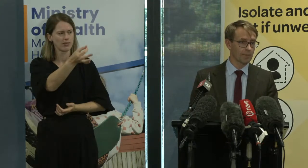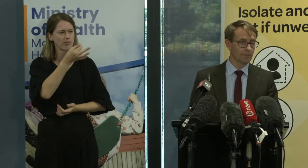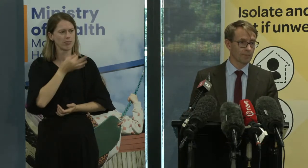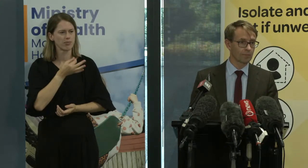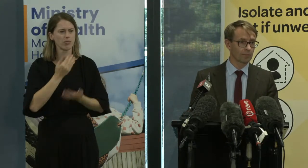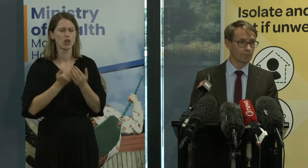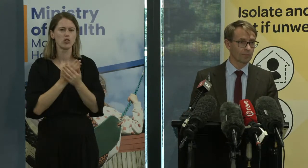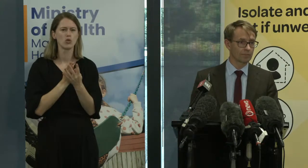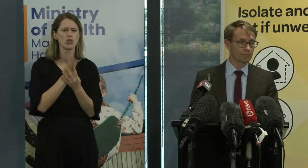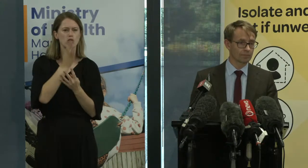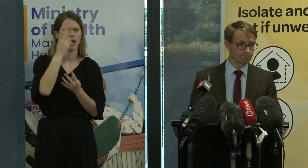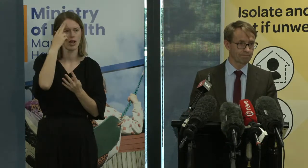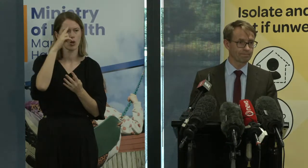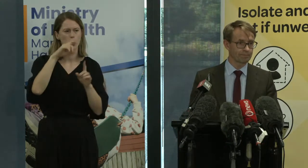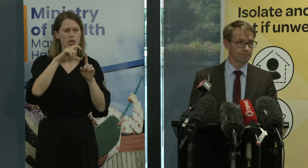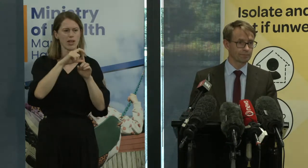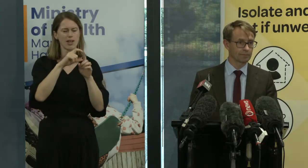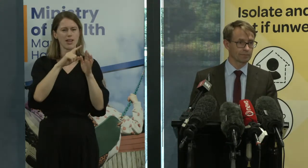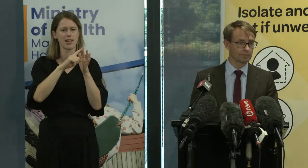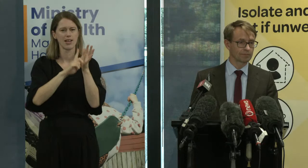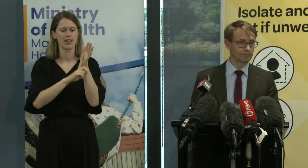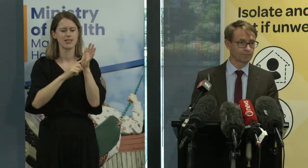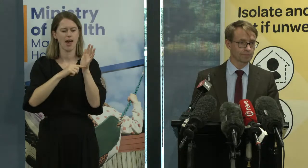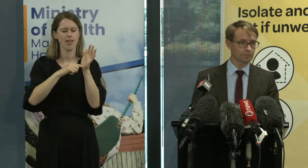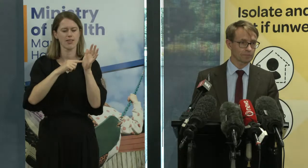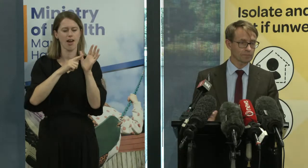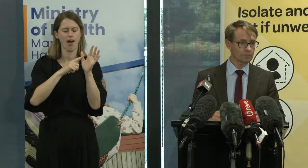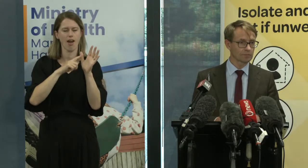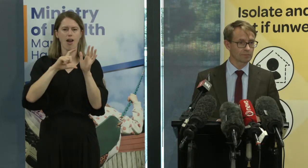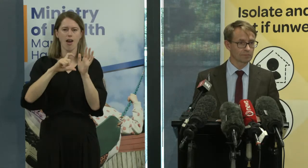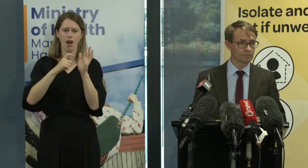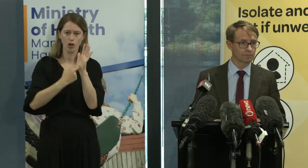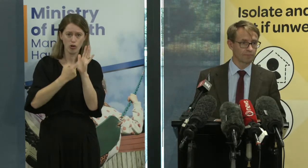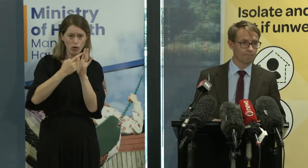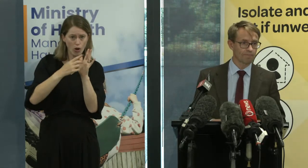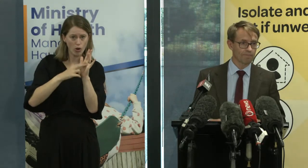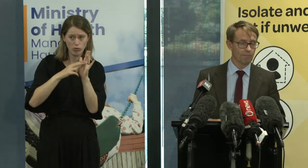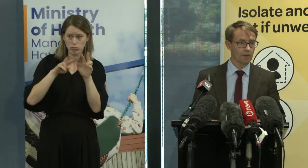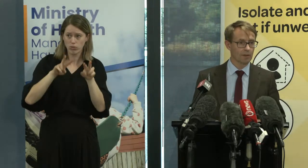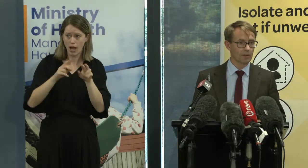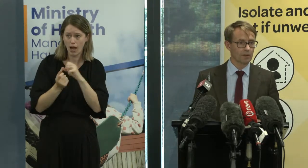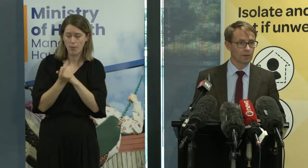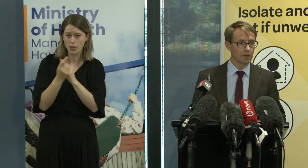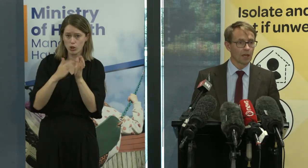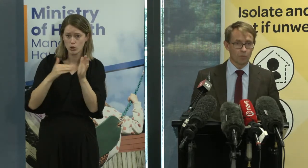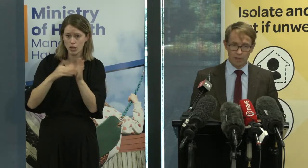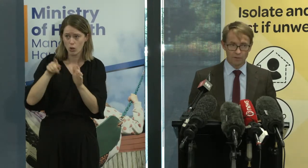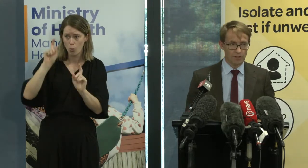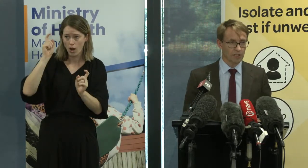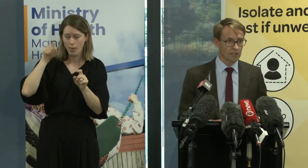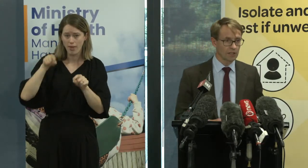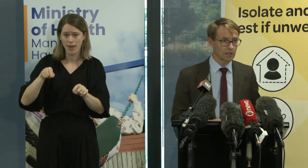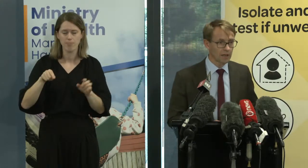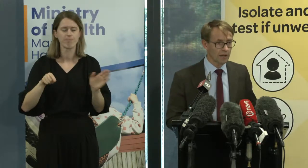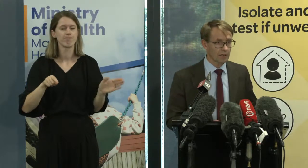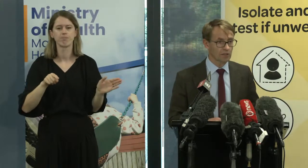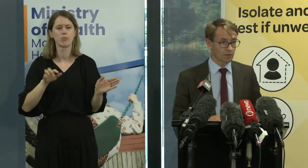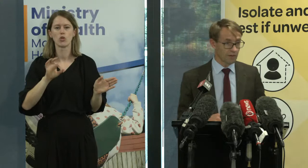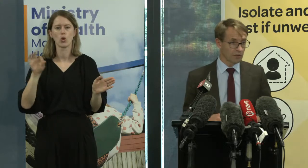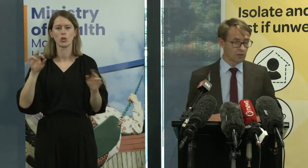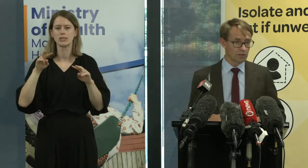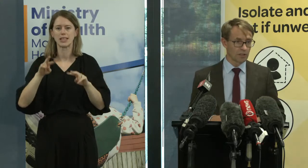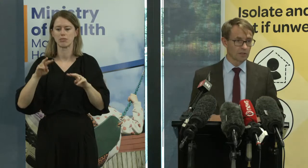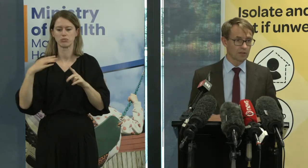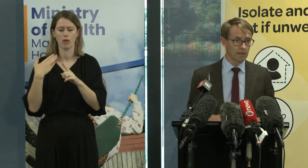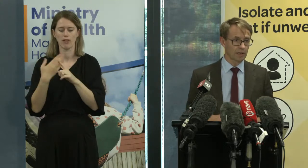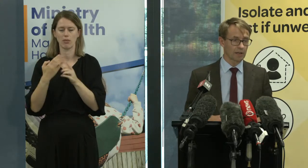strain called Deltacrop. Have you seen any of these cases here in New Zealand? Is that of any concern? We haven't seen any so